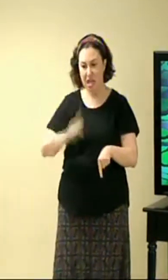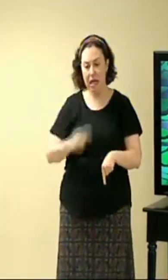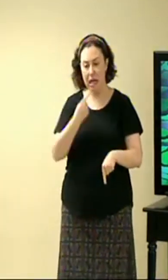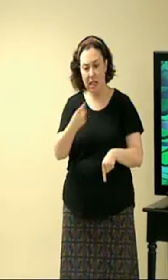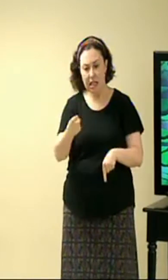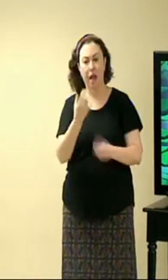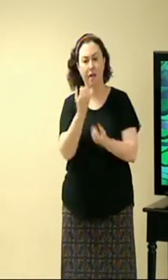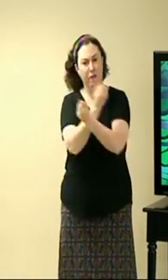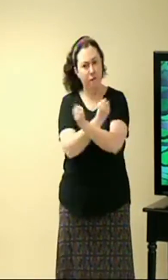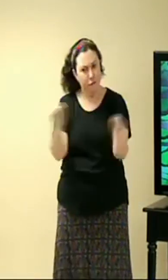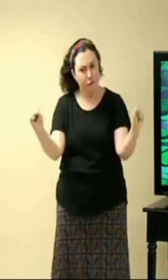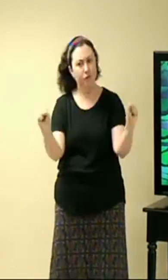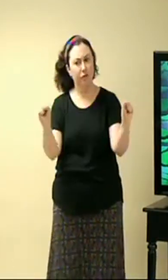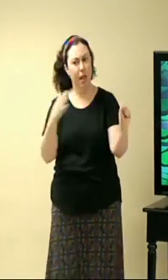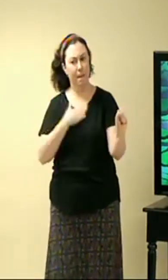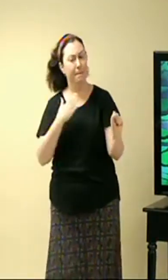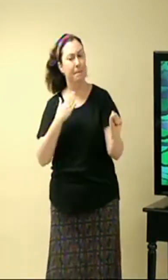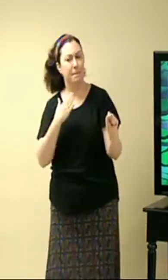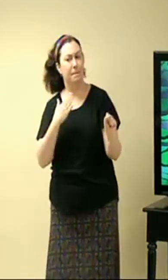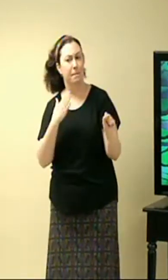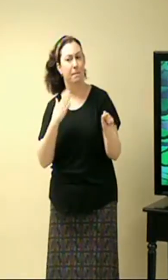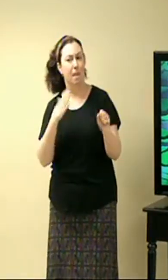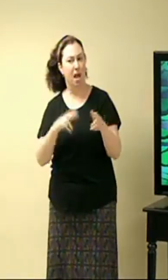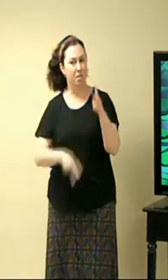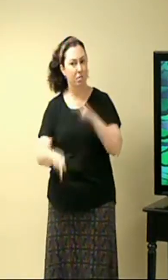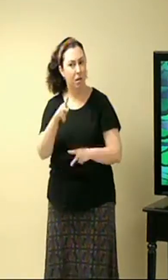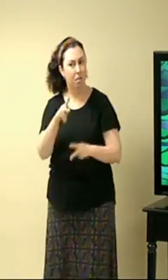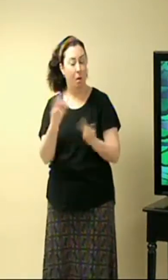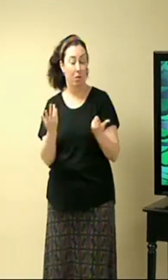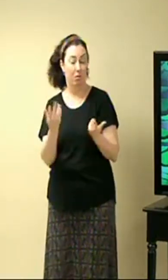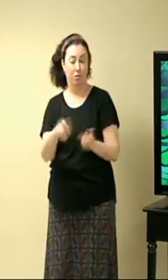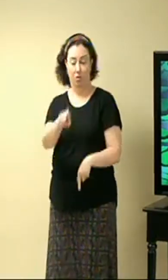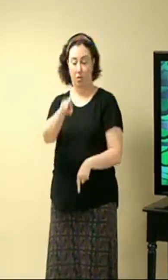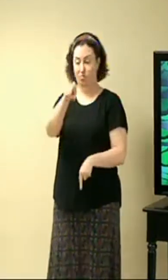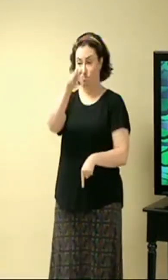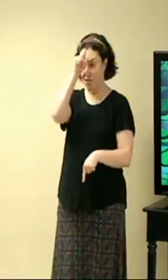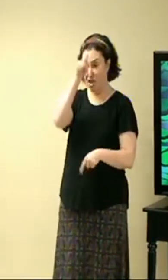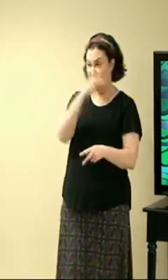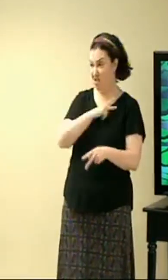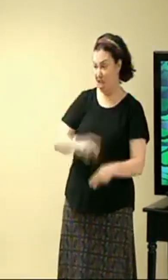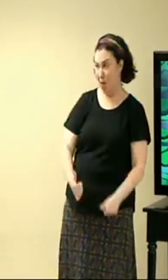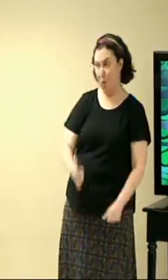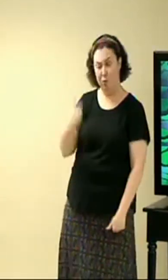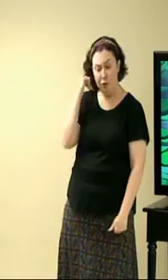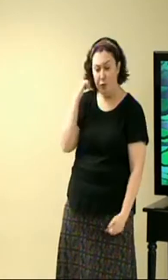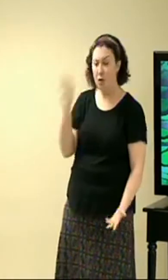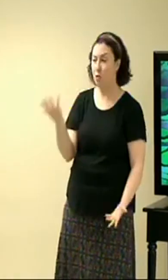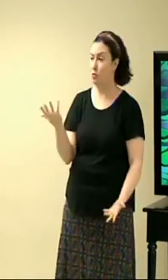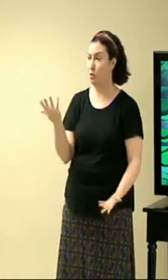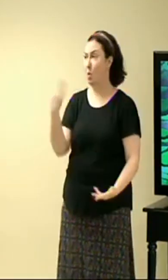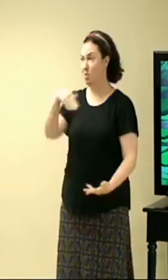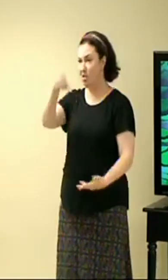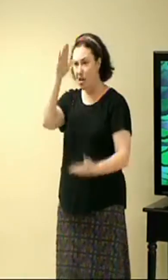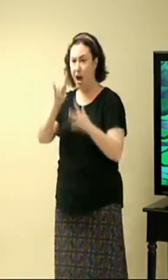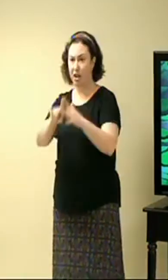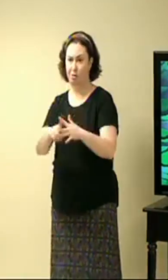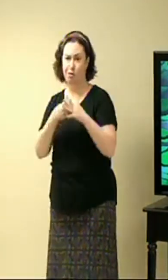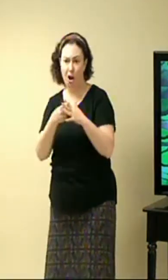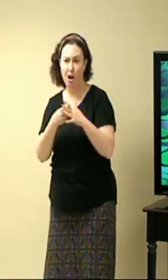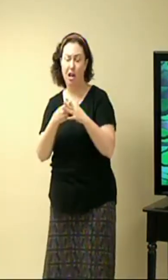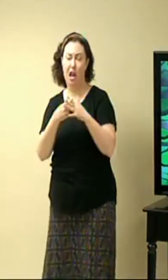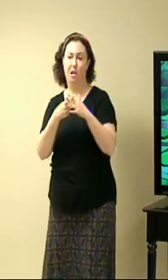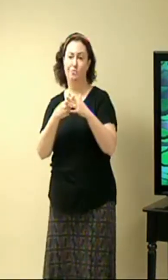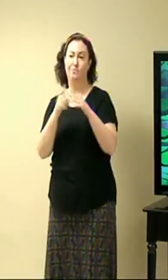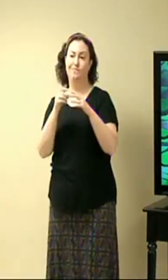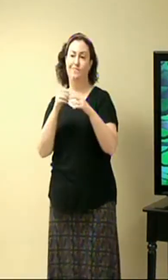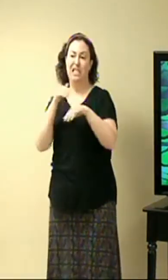people go." Pharaoh says, "No." And so God unleashes a bunch of plagues on the nation of Egypt, and it culminates in the plague.